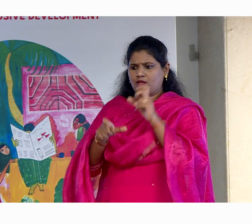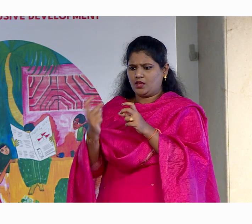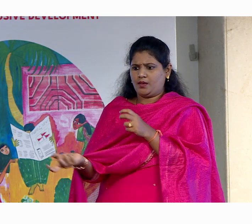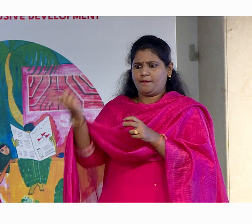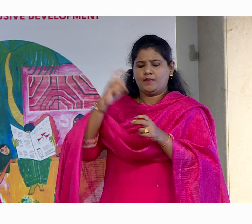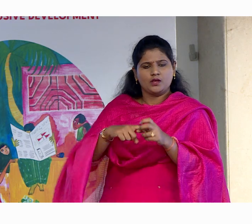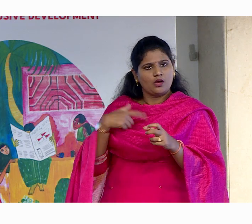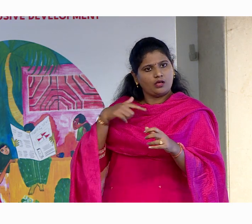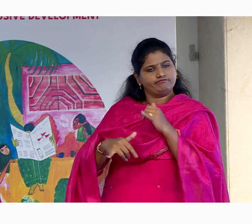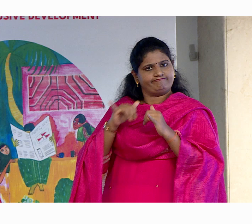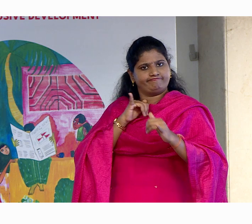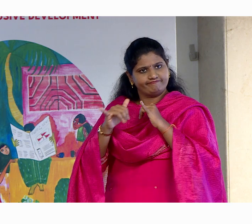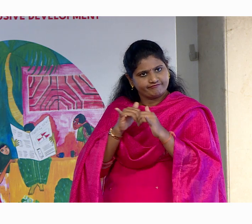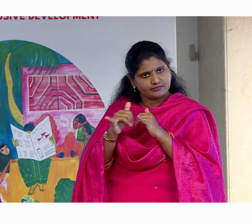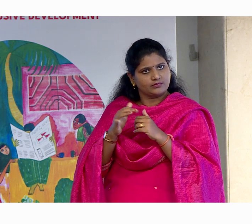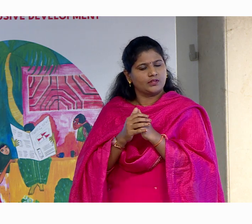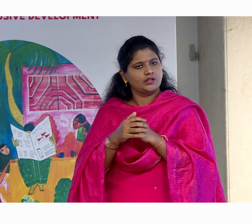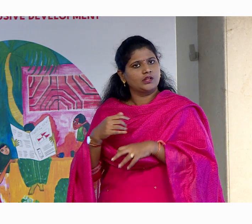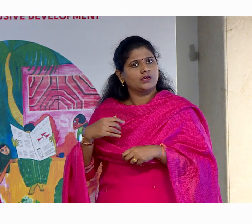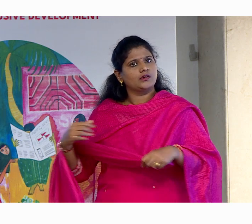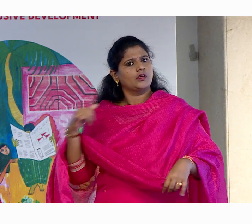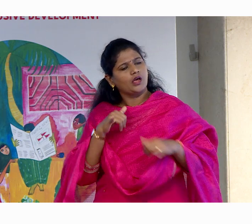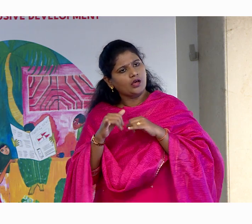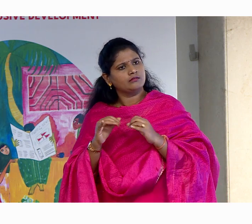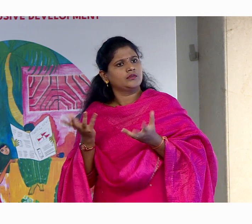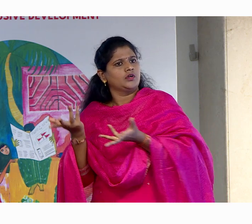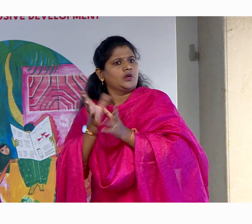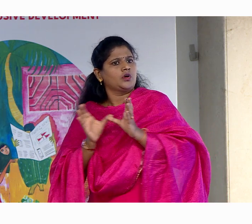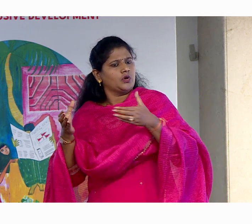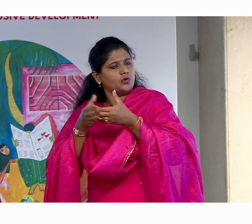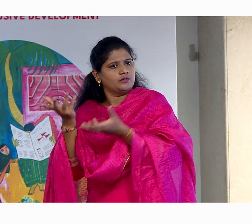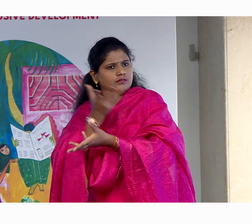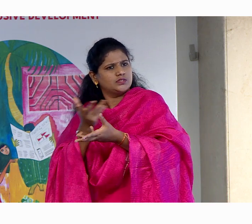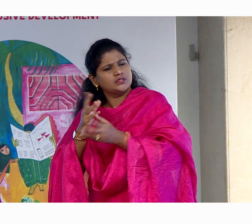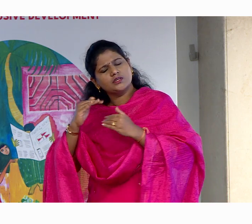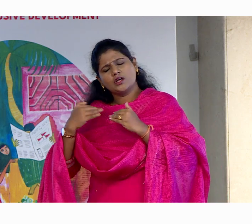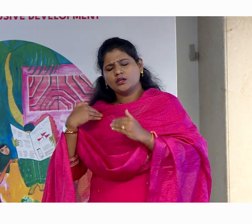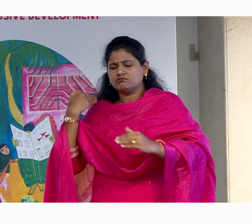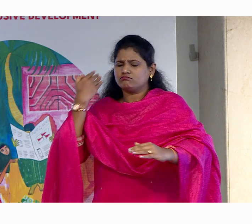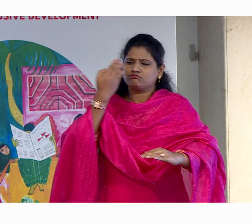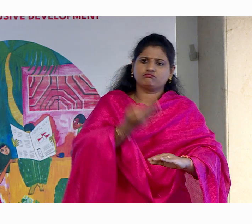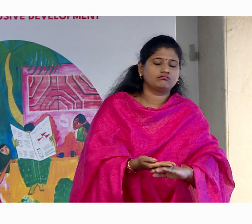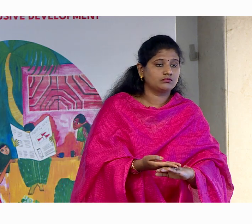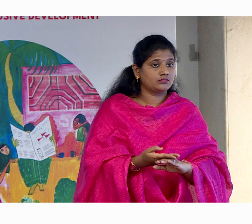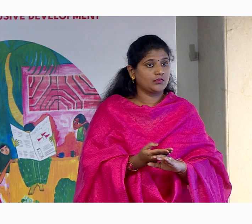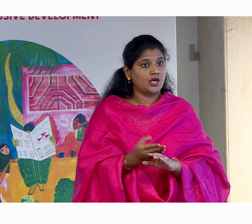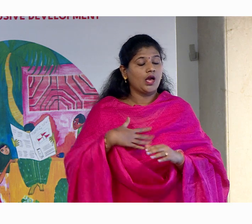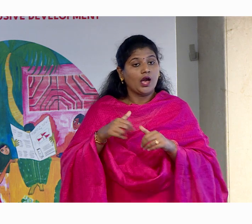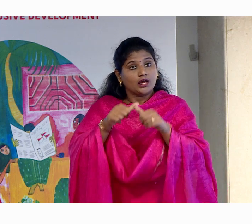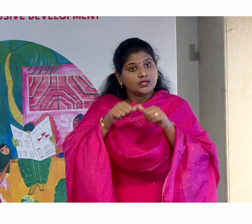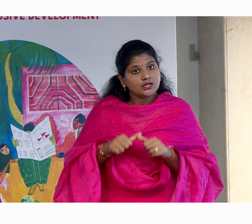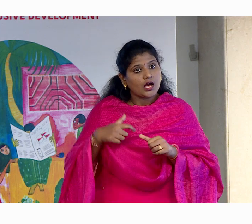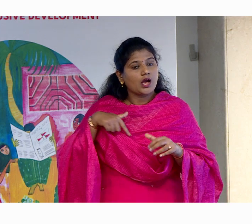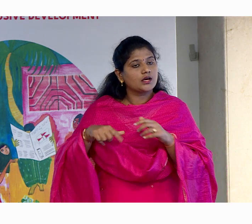by interviewing, by multiple interviews, group discussions, informal discussions, and so on. We, as the results were